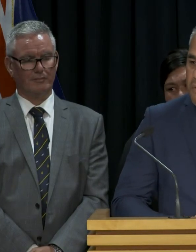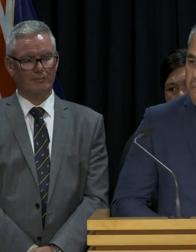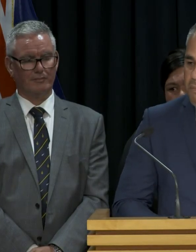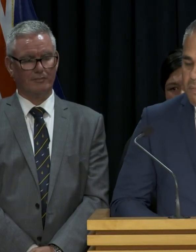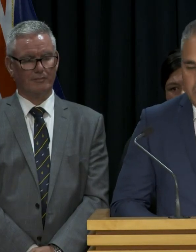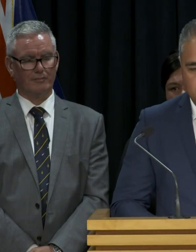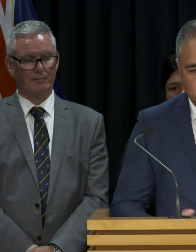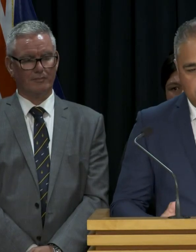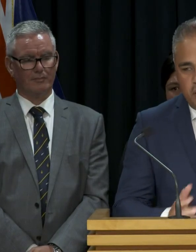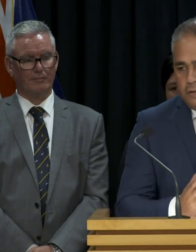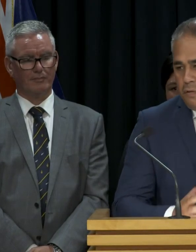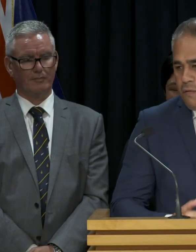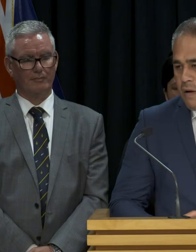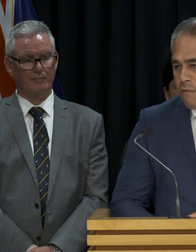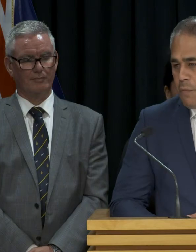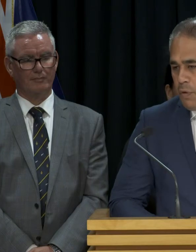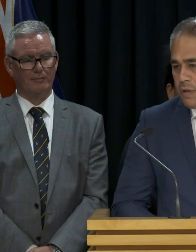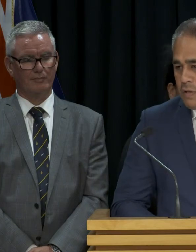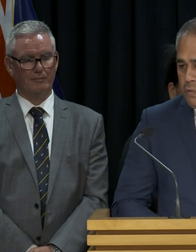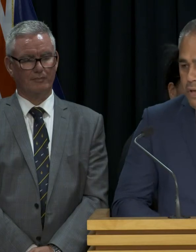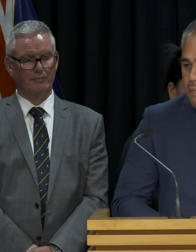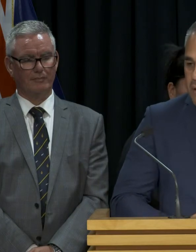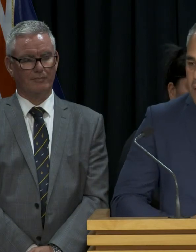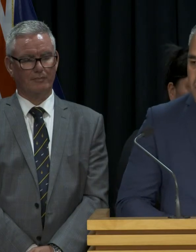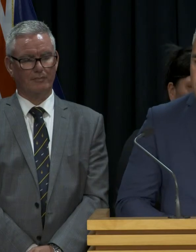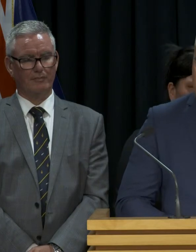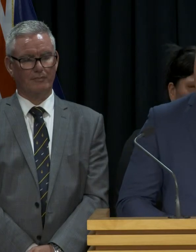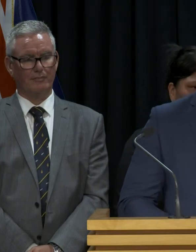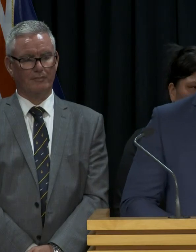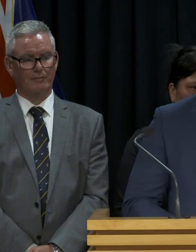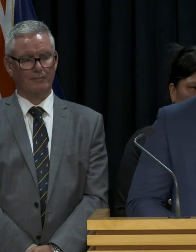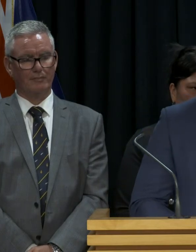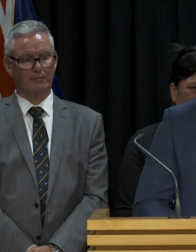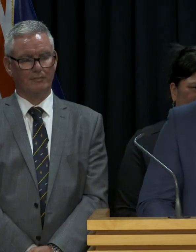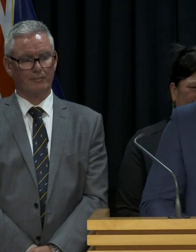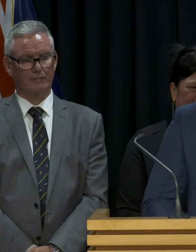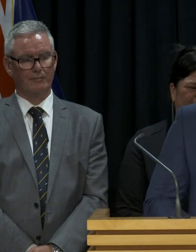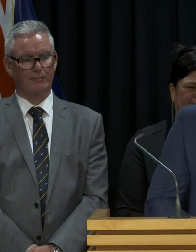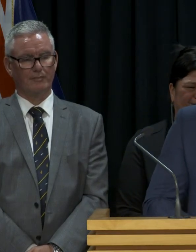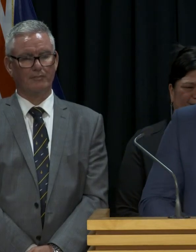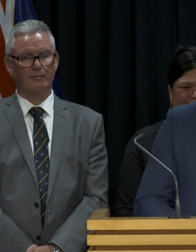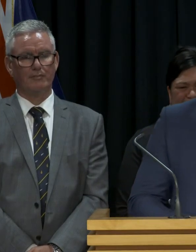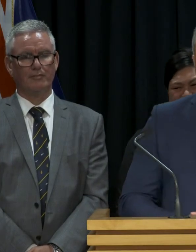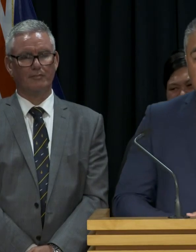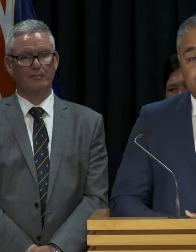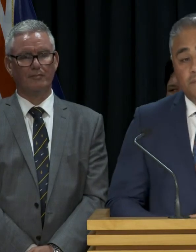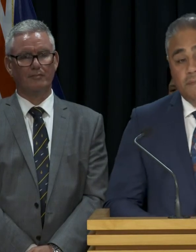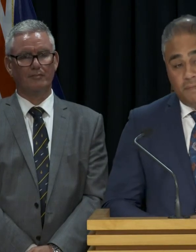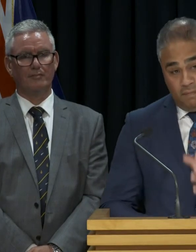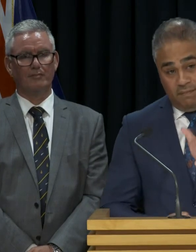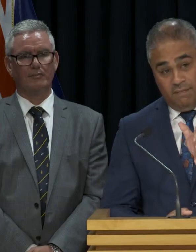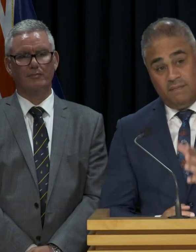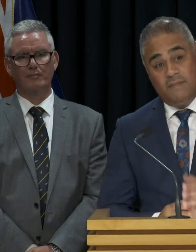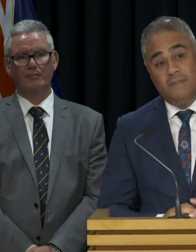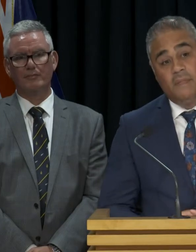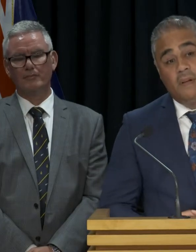it would stray too far from the work that's already been done, but we look forward to having our focus.